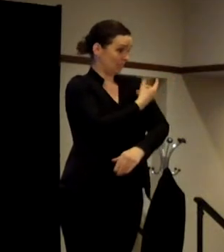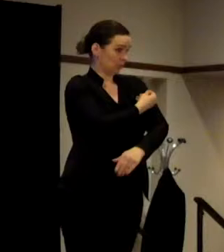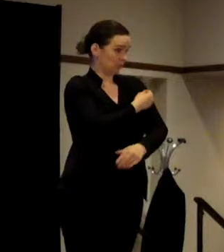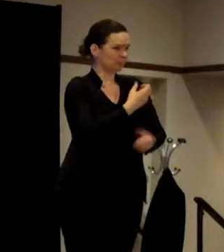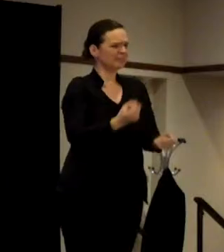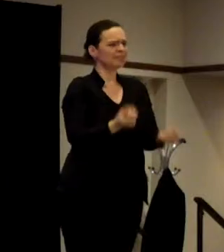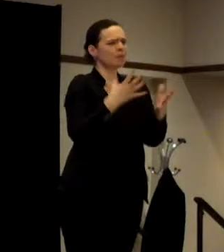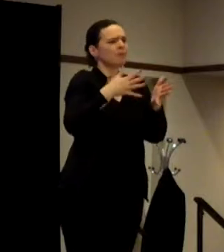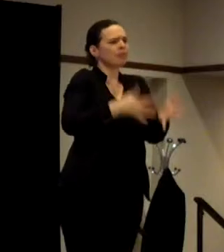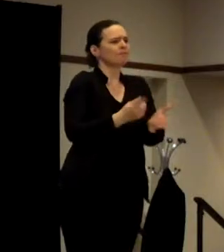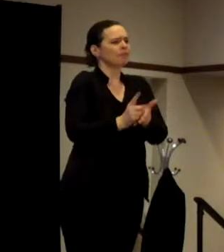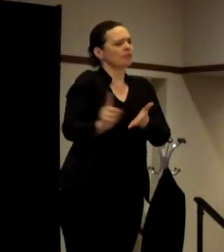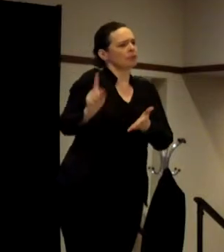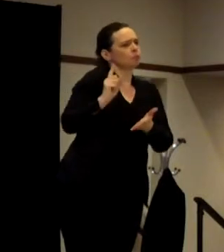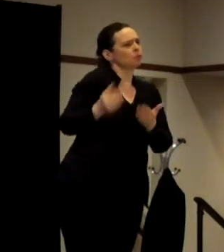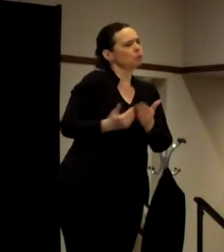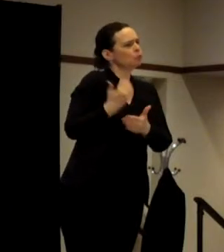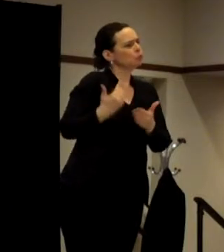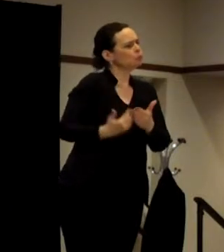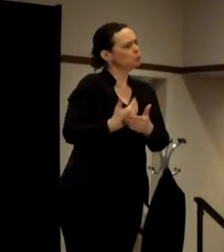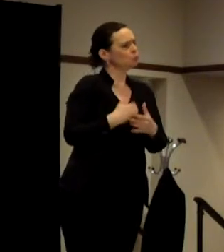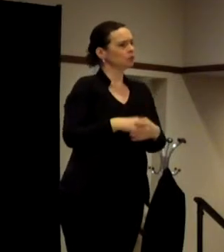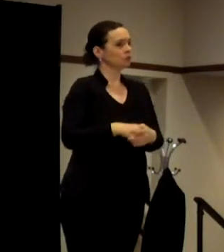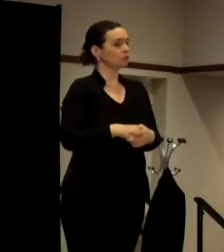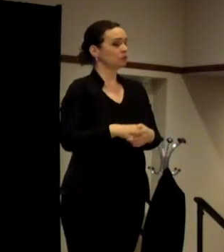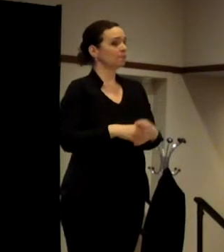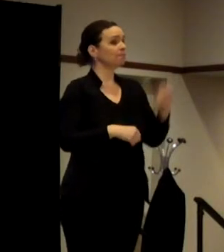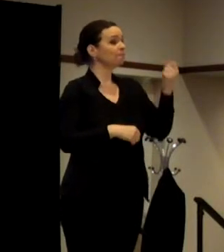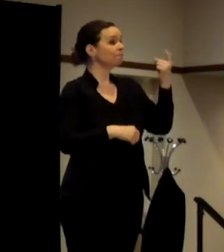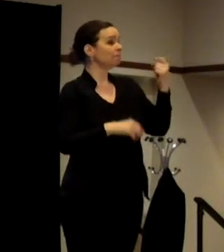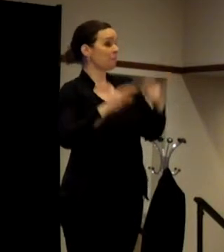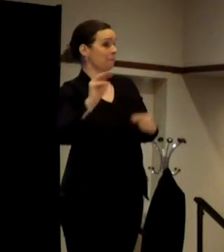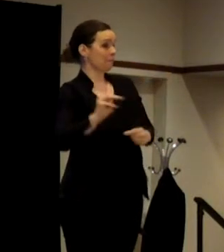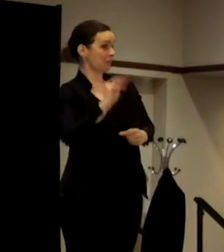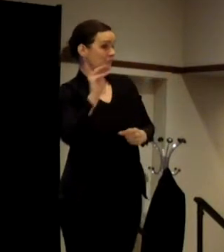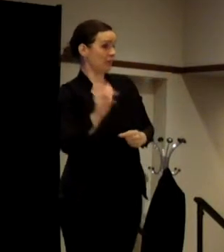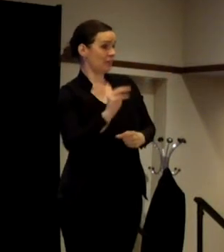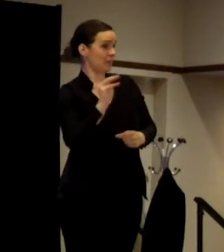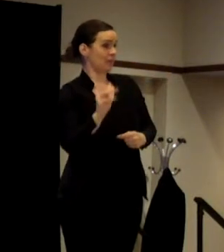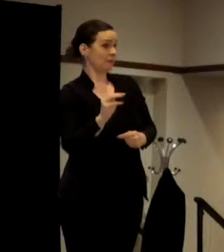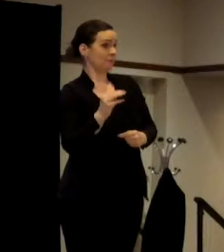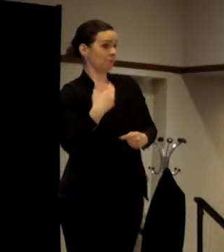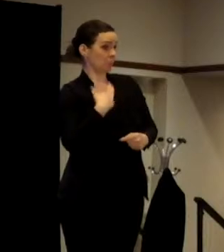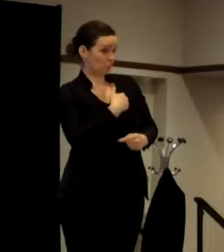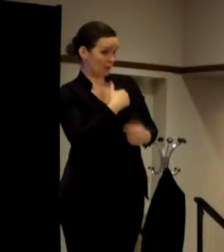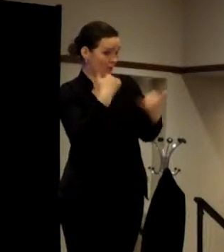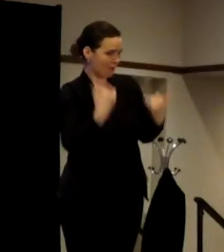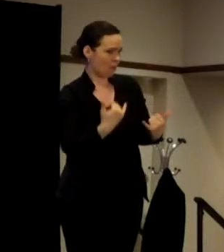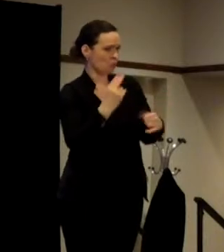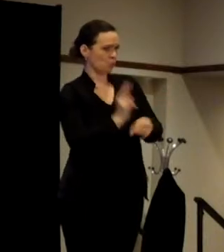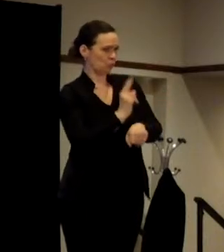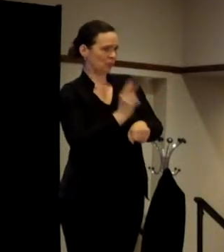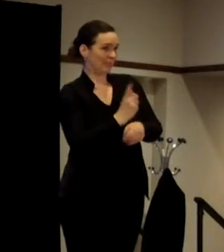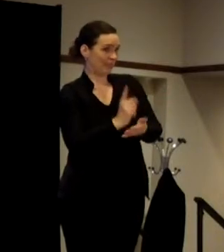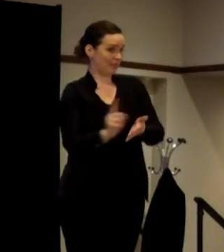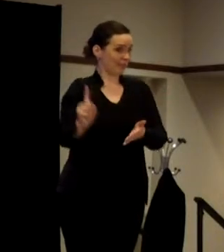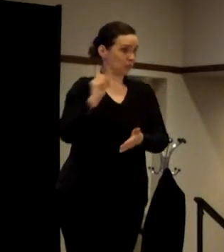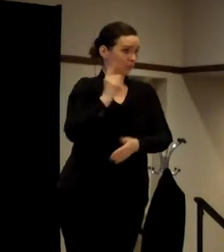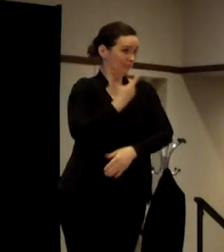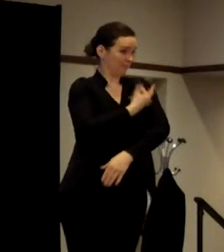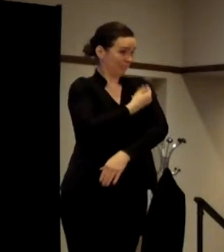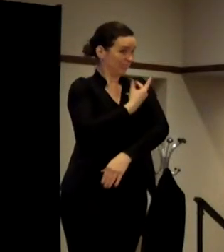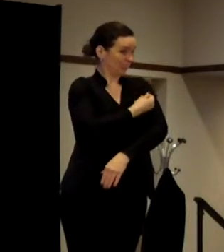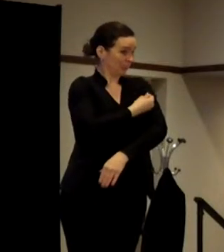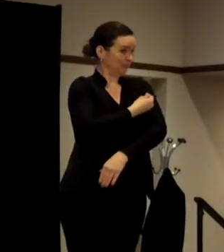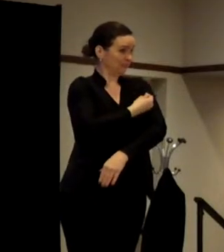still, again, we're in Monday. We're still in we're still in vaccine week. So part of those tomorrow